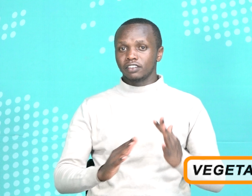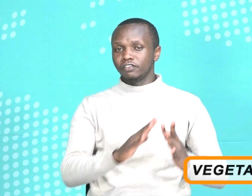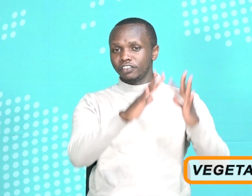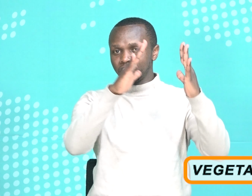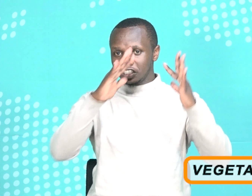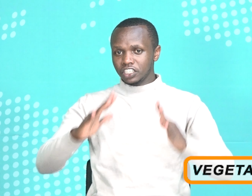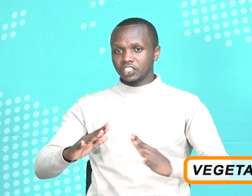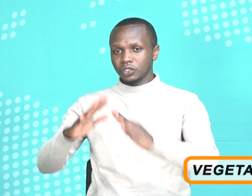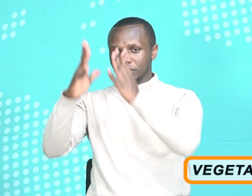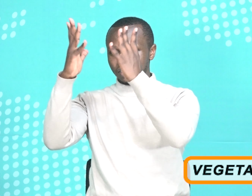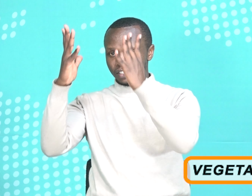vegetation,